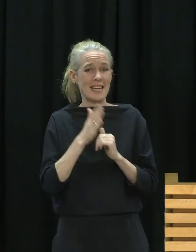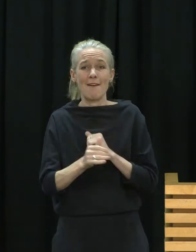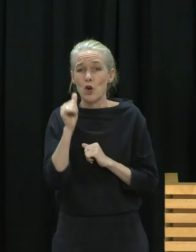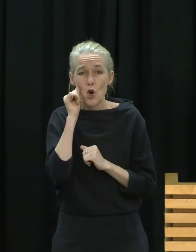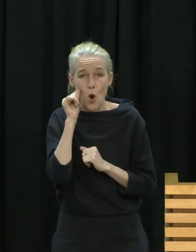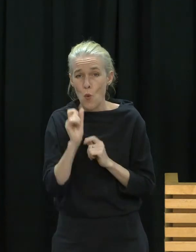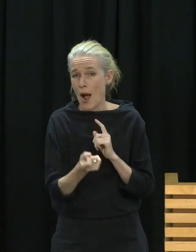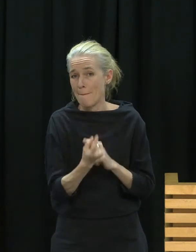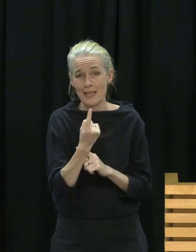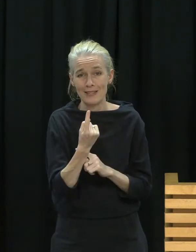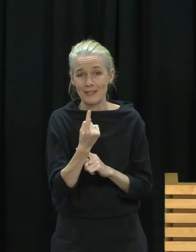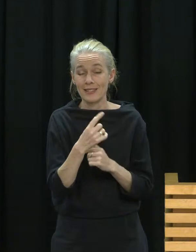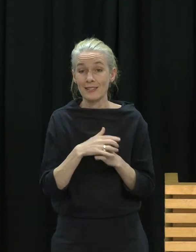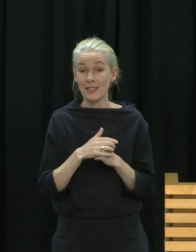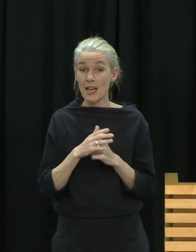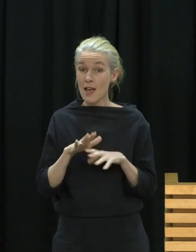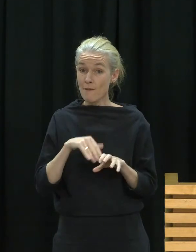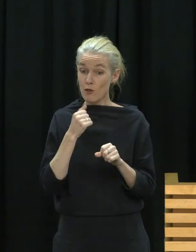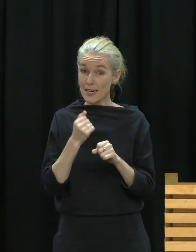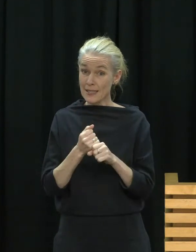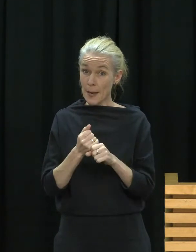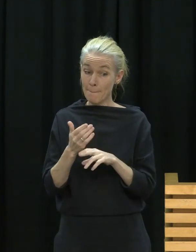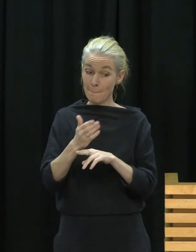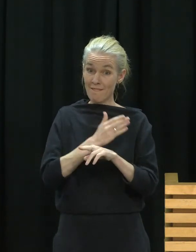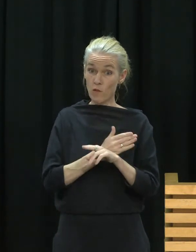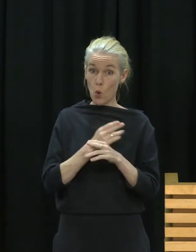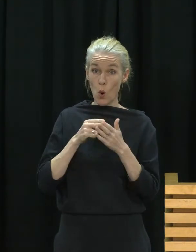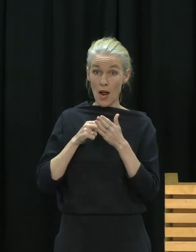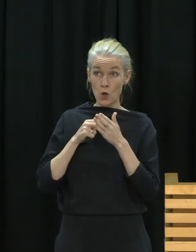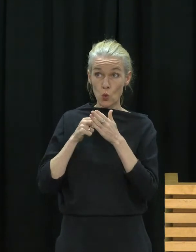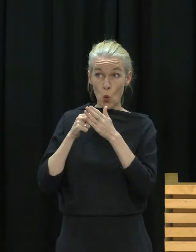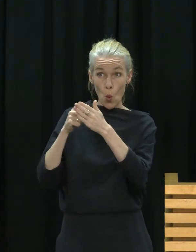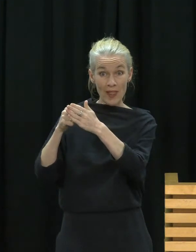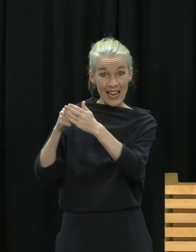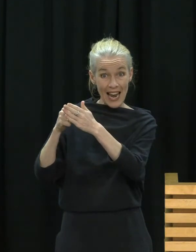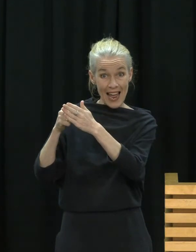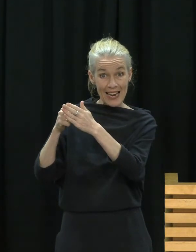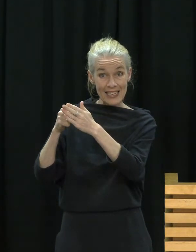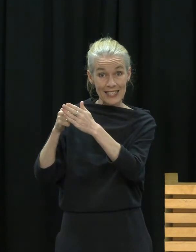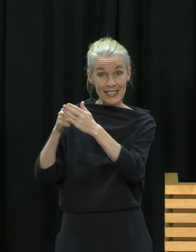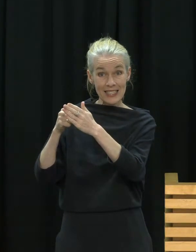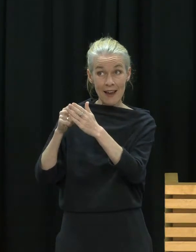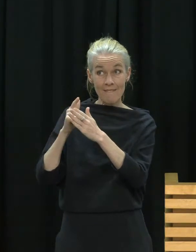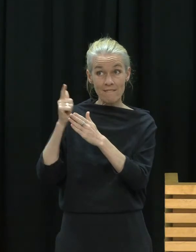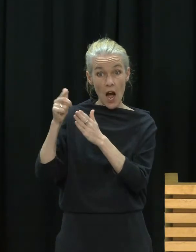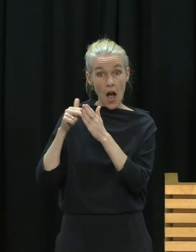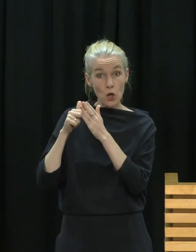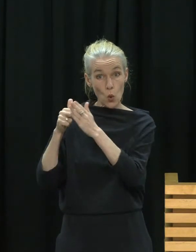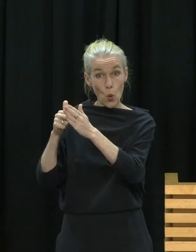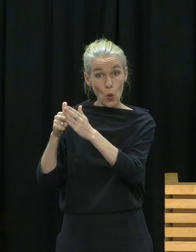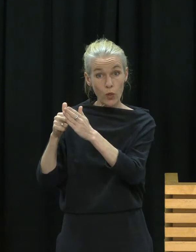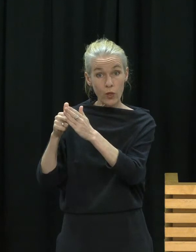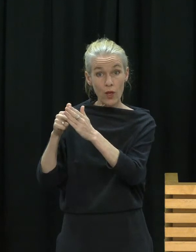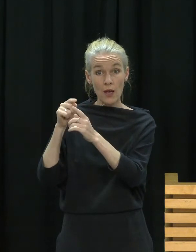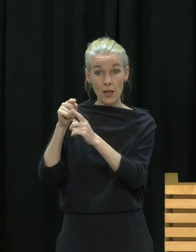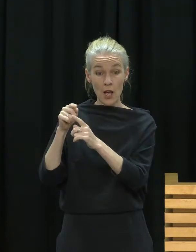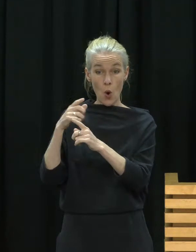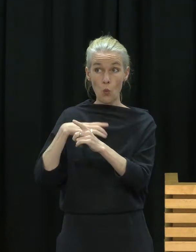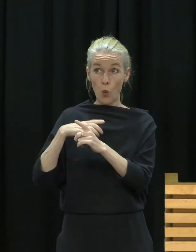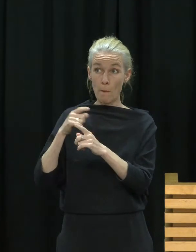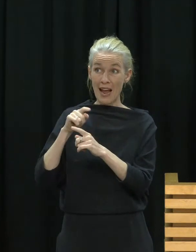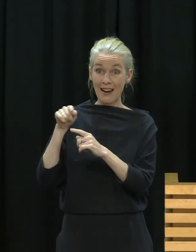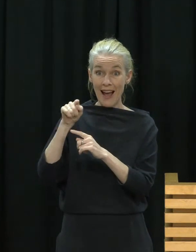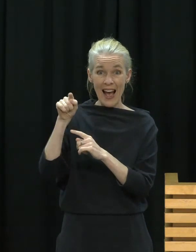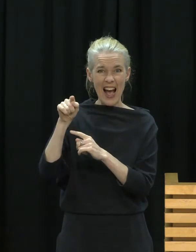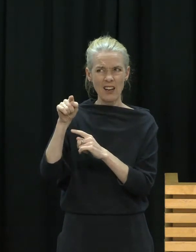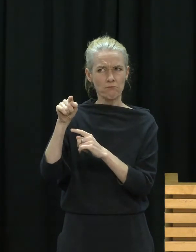Northland case, for example, there was quite a lot of exposure there, but no additional cases flowed from that. On the other hand, we've seen other examples with people with